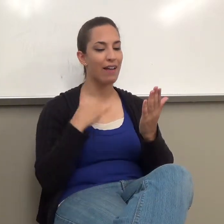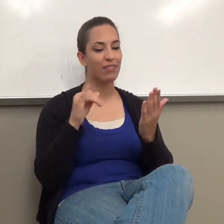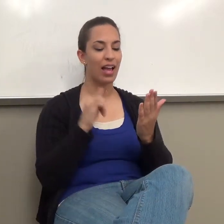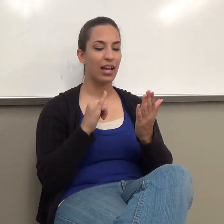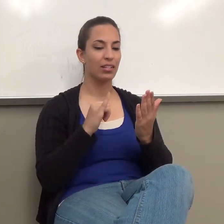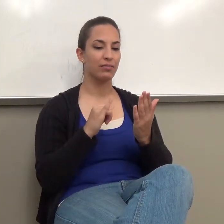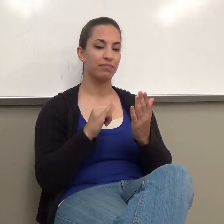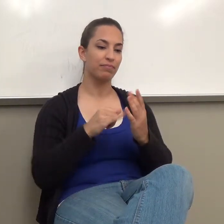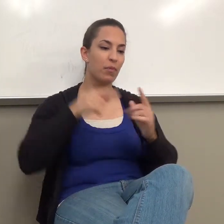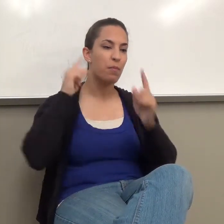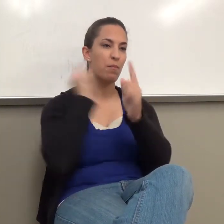of saying,